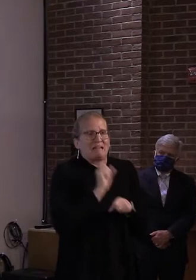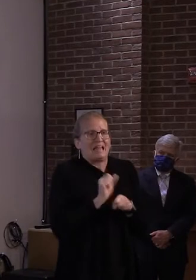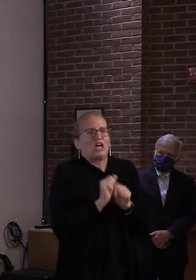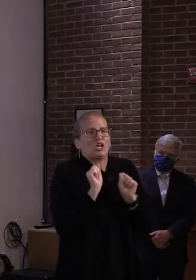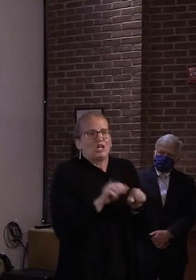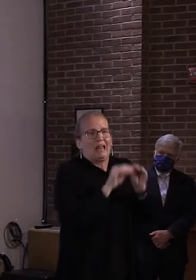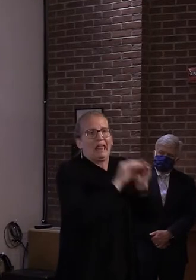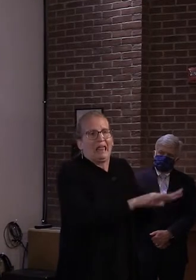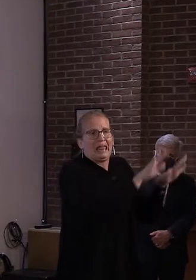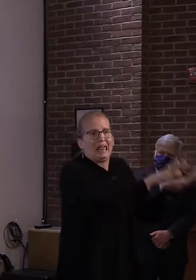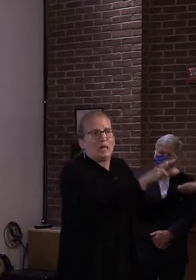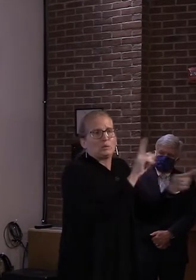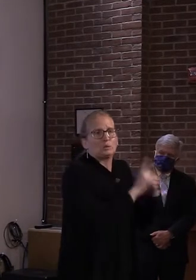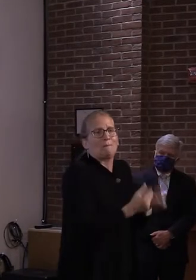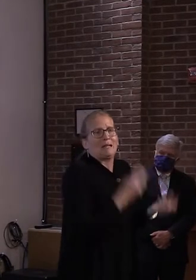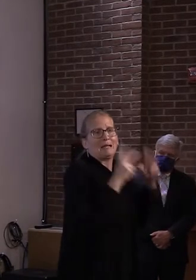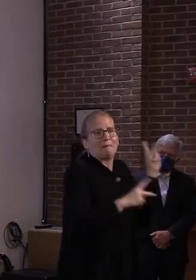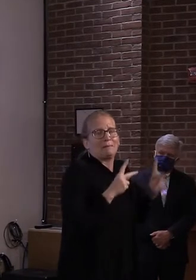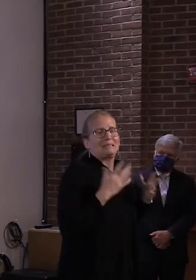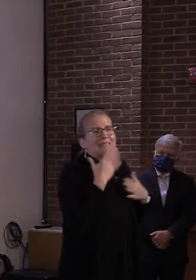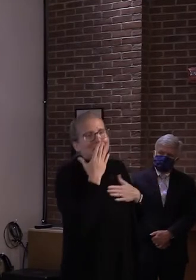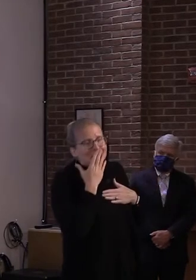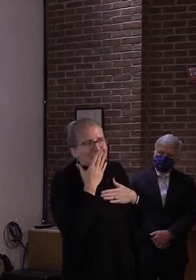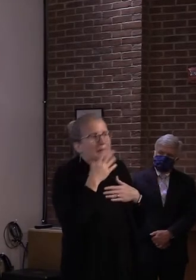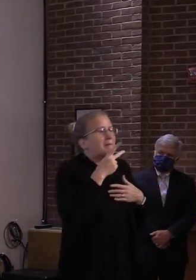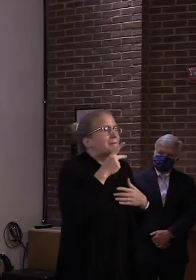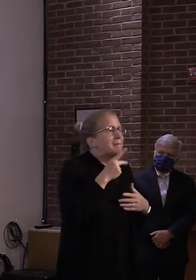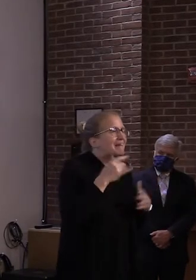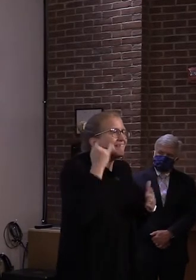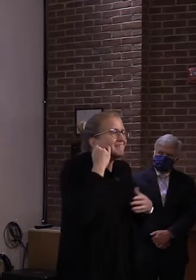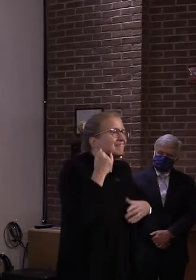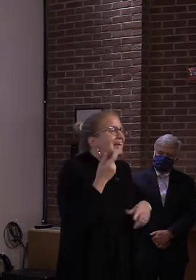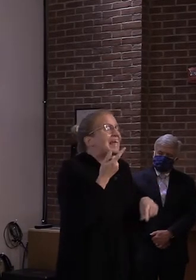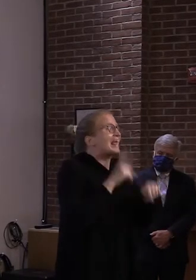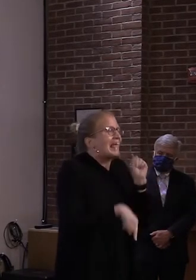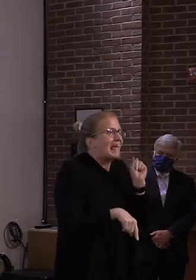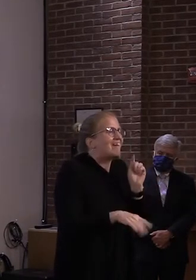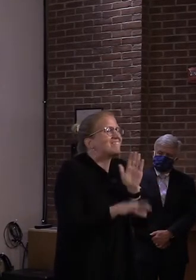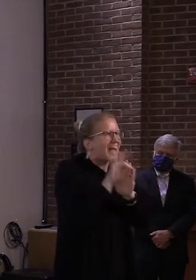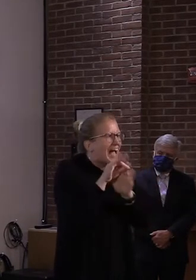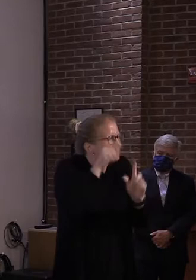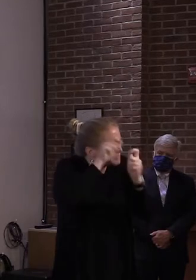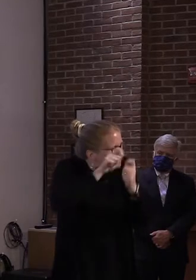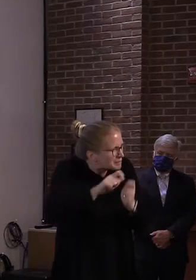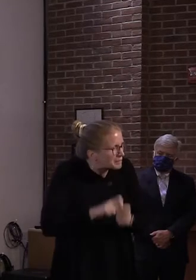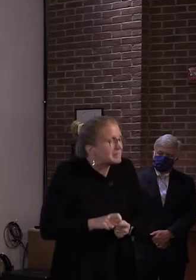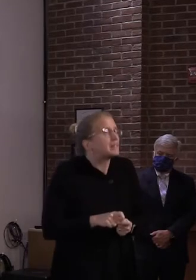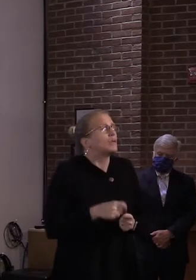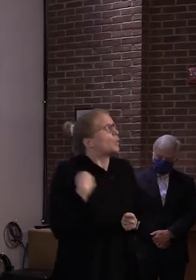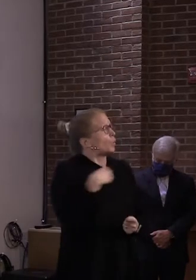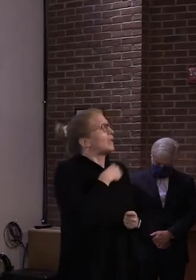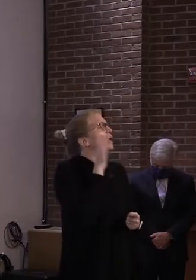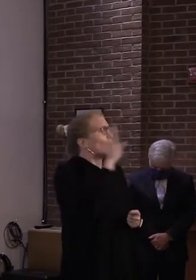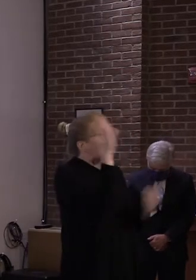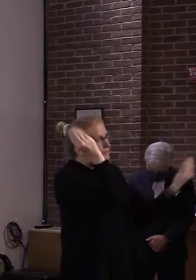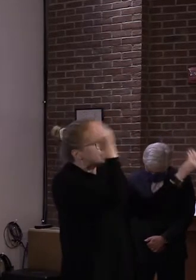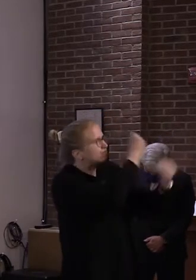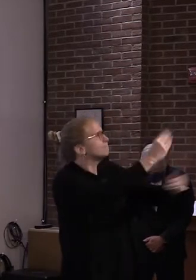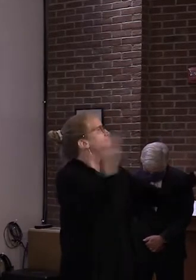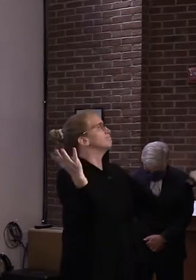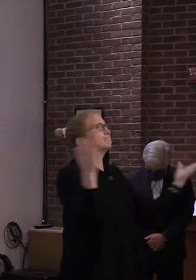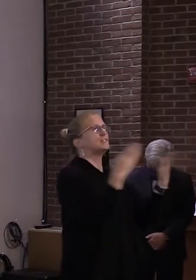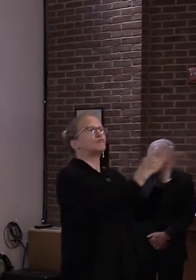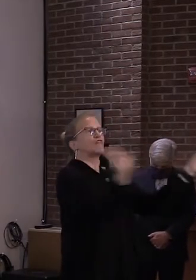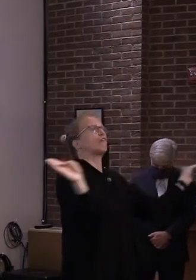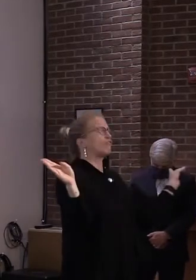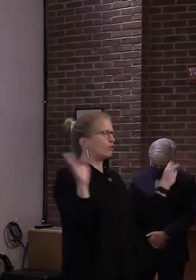in, they are keeping a roster of everyone who dined on a certain date, just with that in mind.